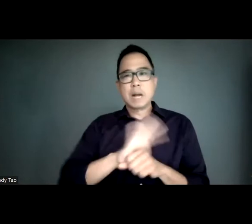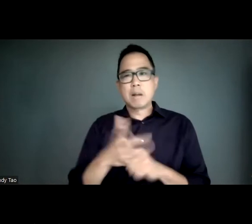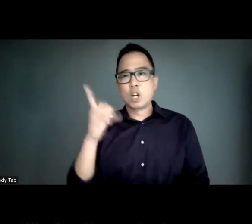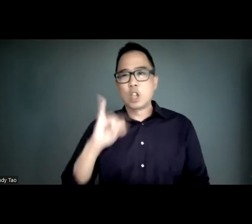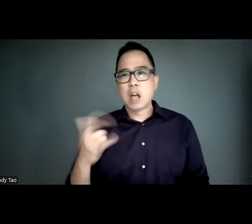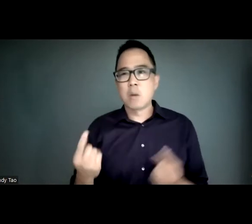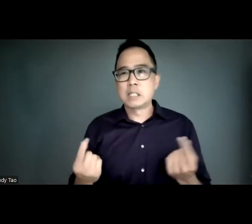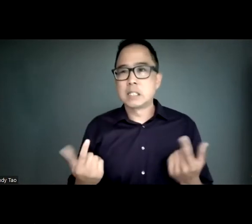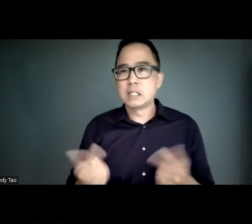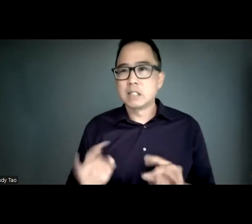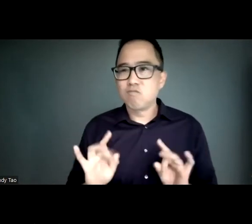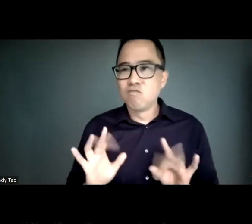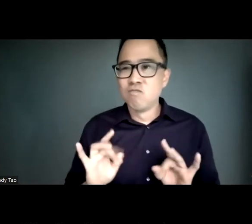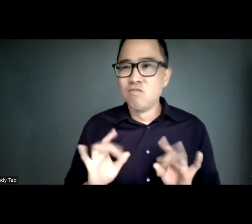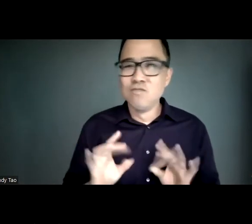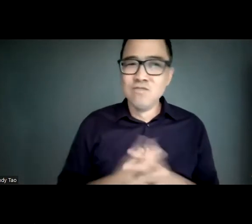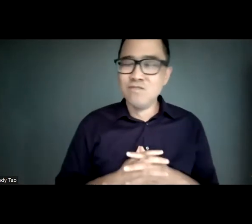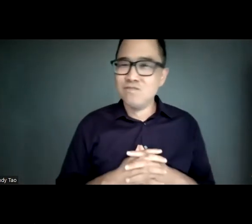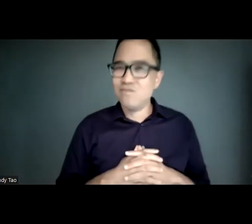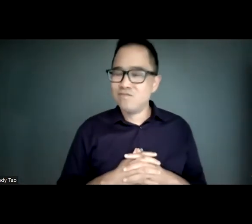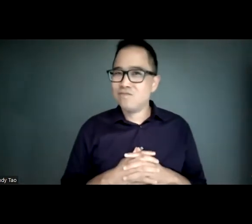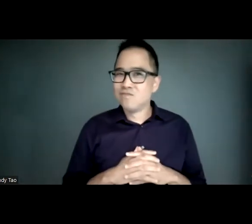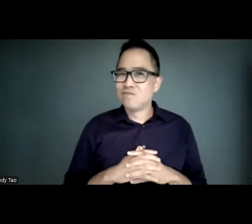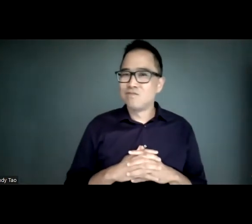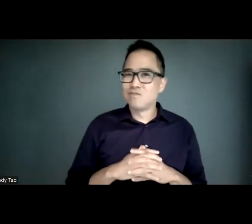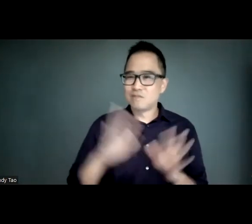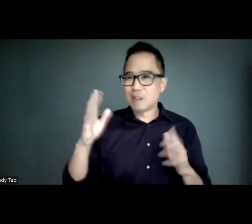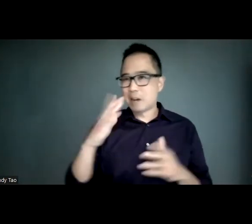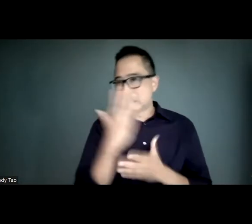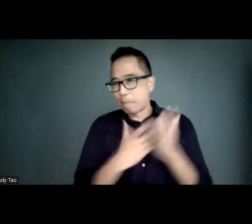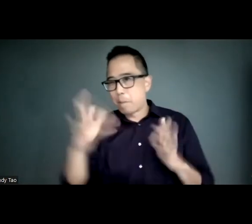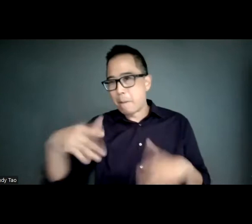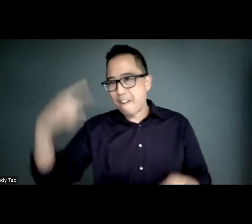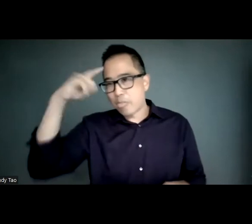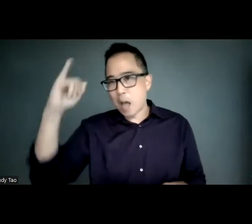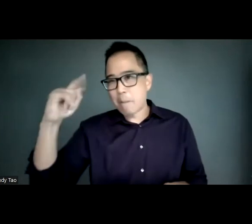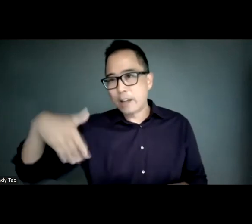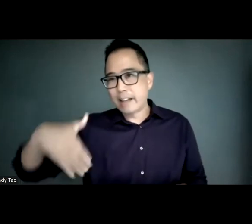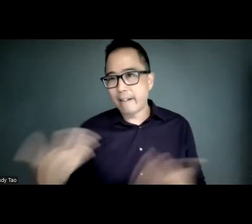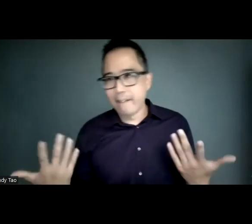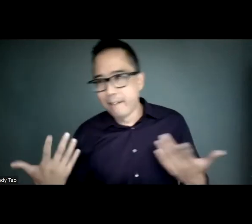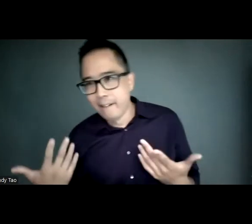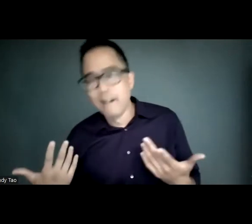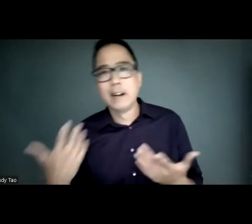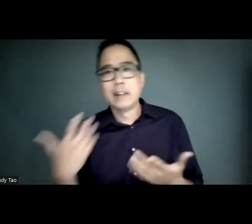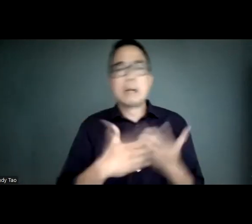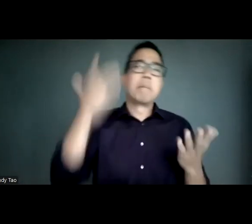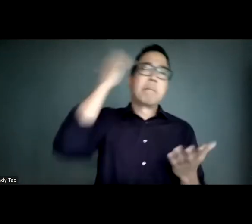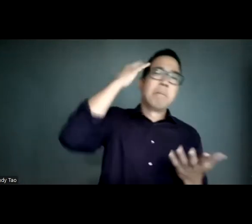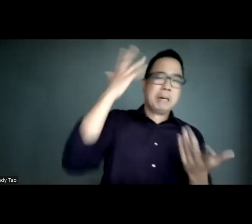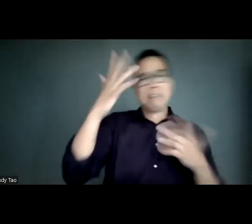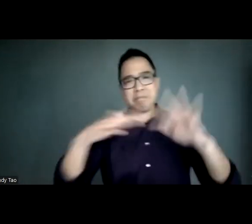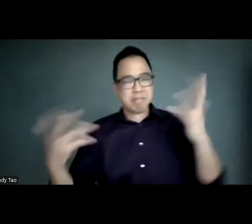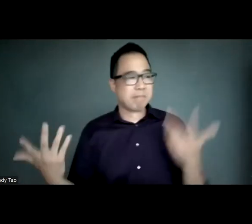We must ask ourselves, what will life after COVID look like? Maybe some people haven't